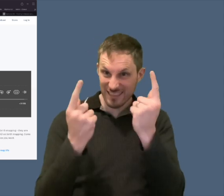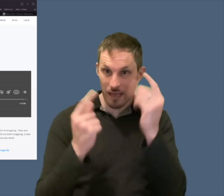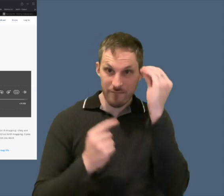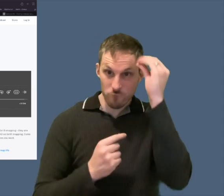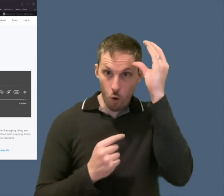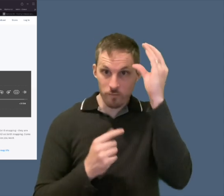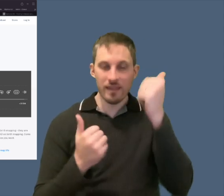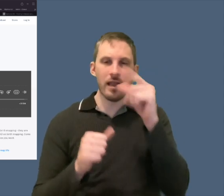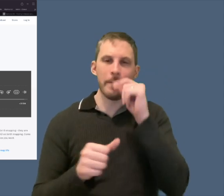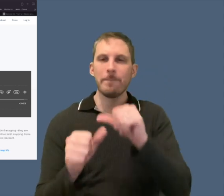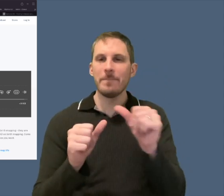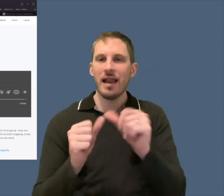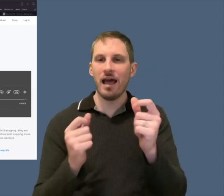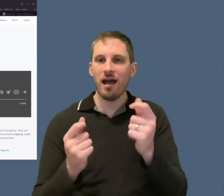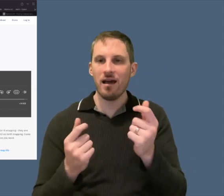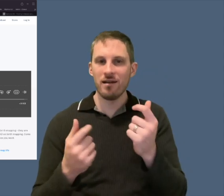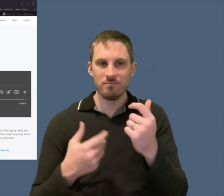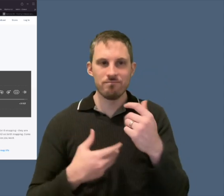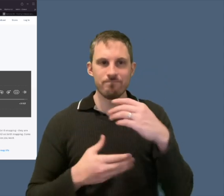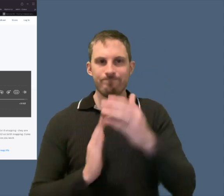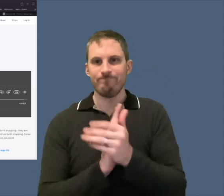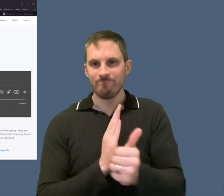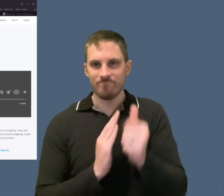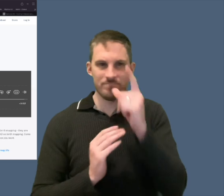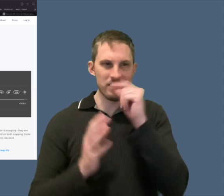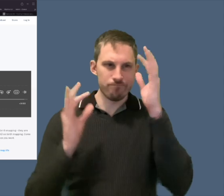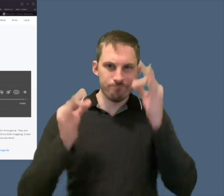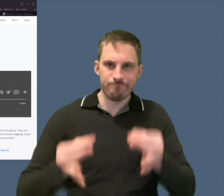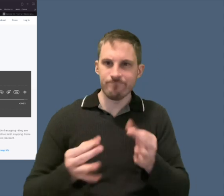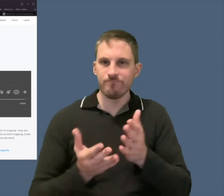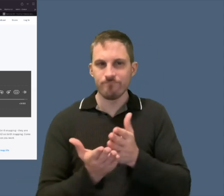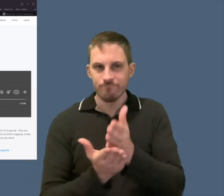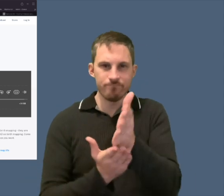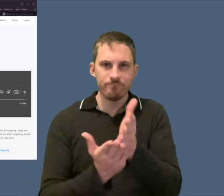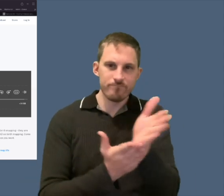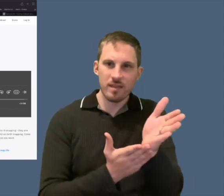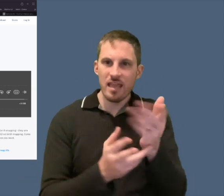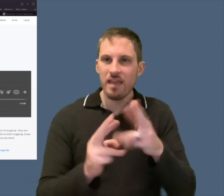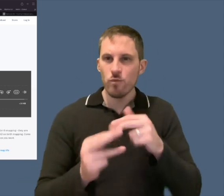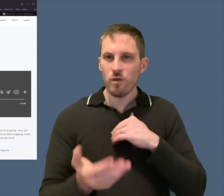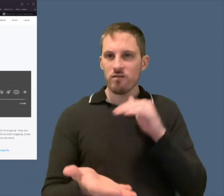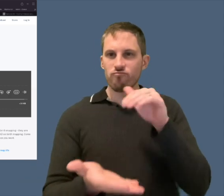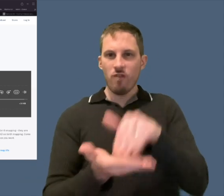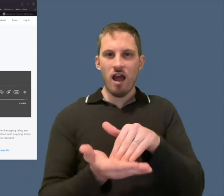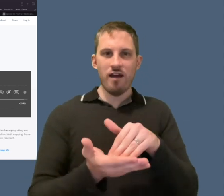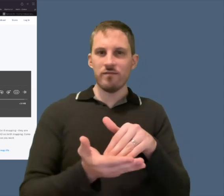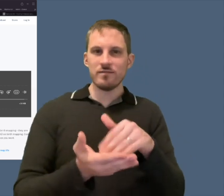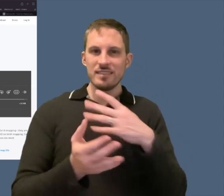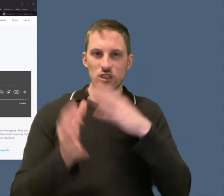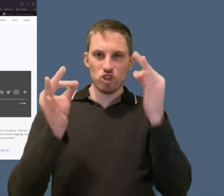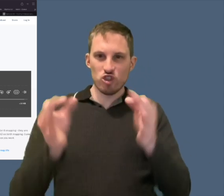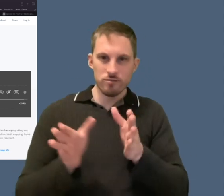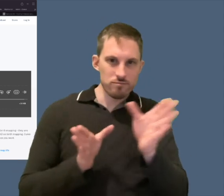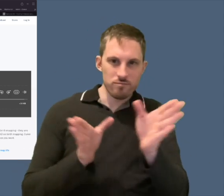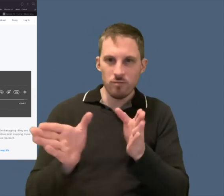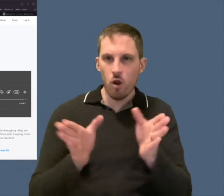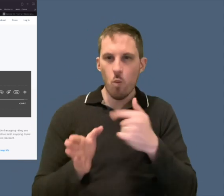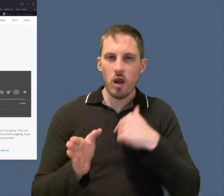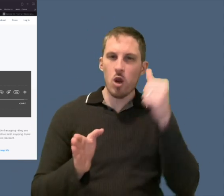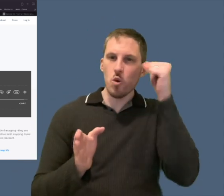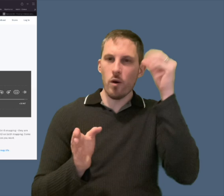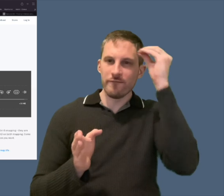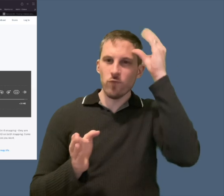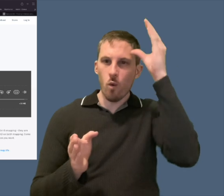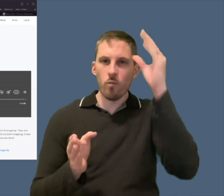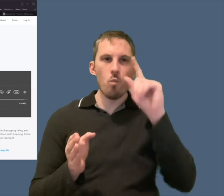know where we are and where our path can lead. So if we end up at a detour point, we know which way is going to be